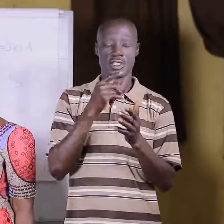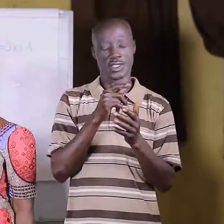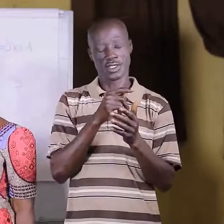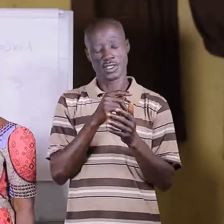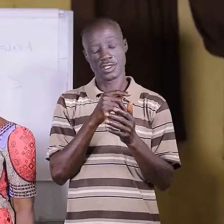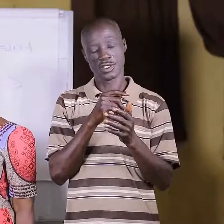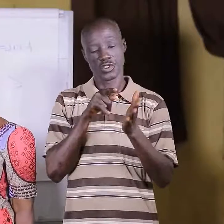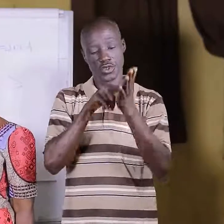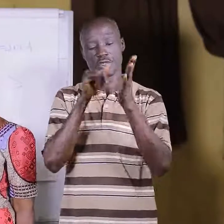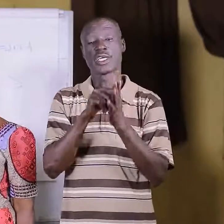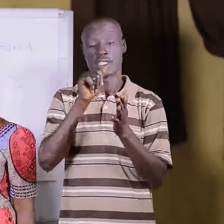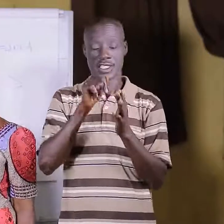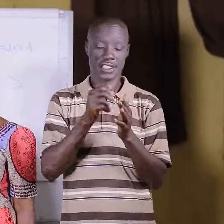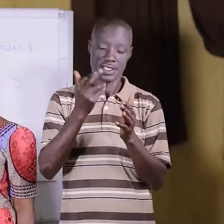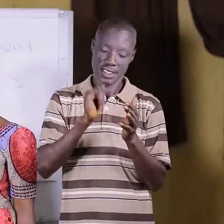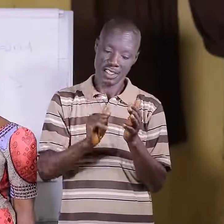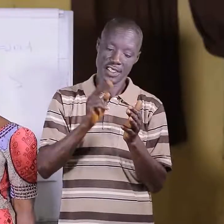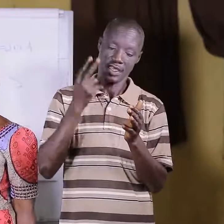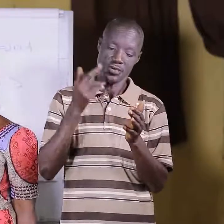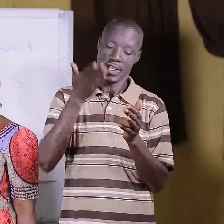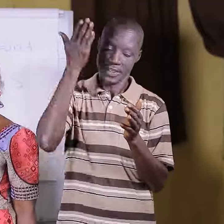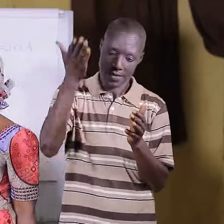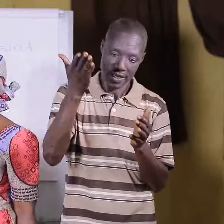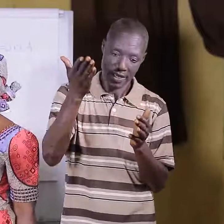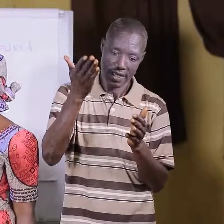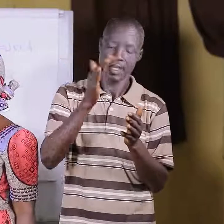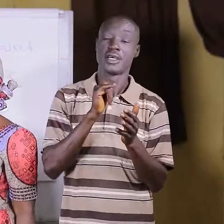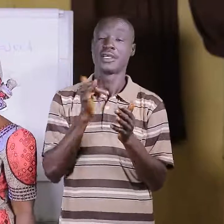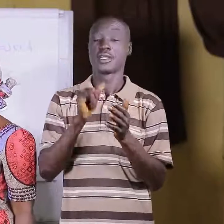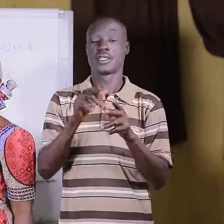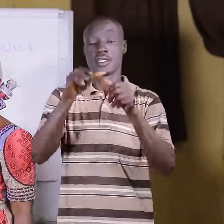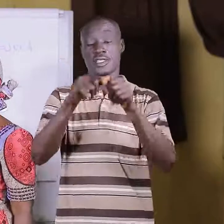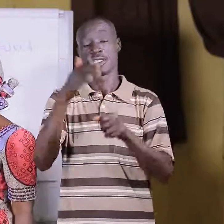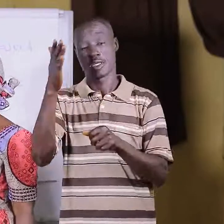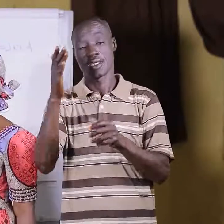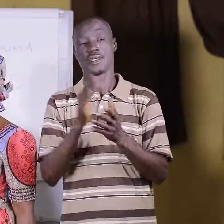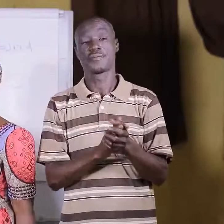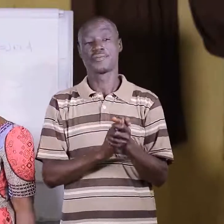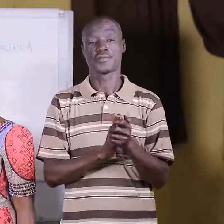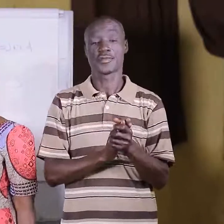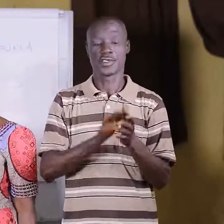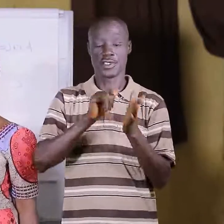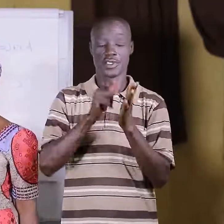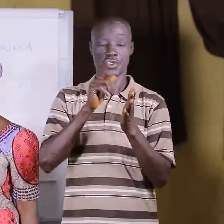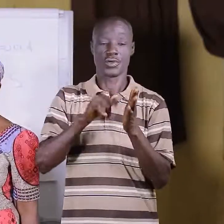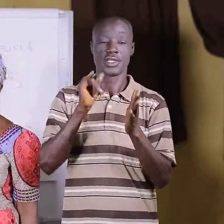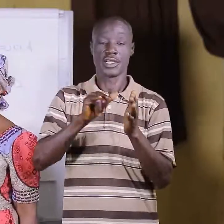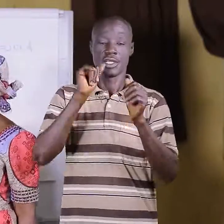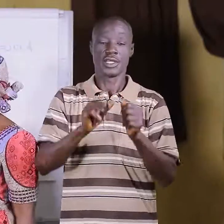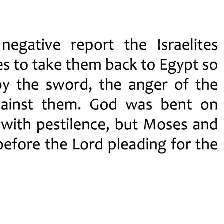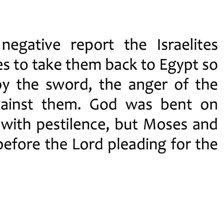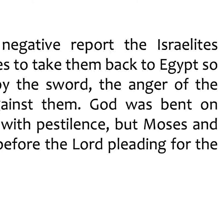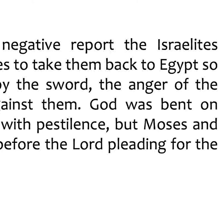for Moses to actually know that, yes, they did go to Egypt, and this is what they can